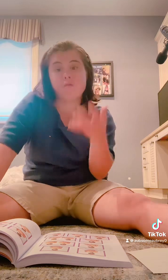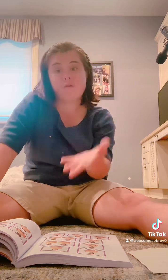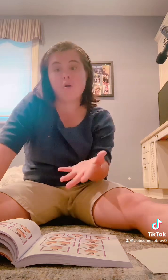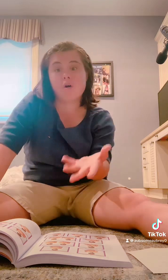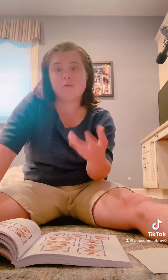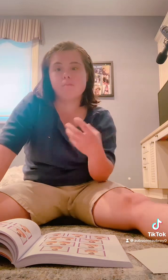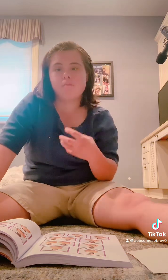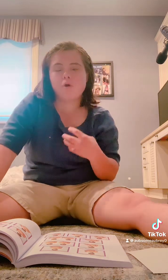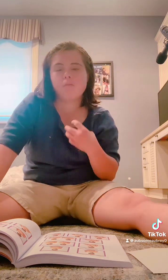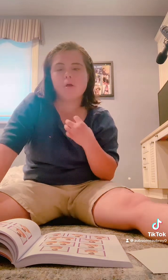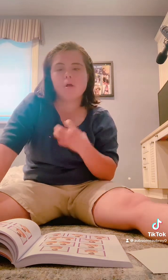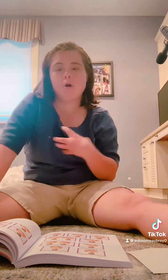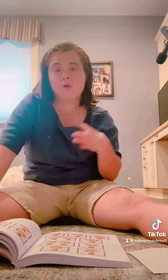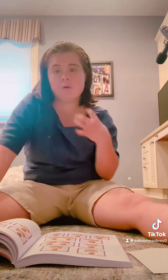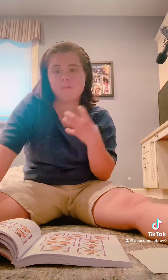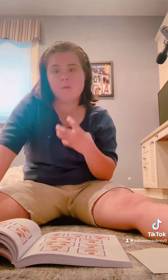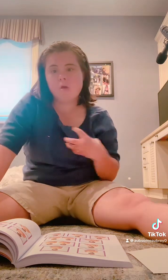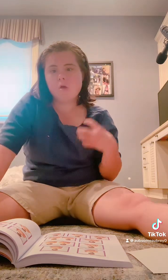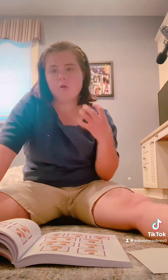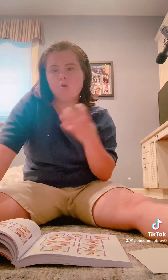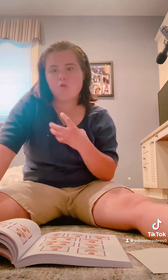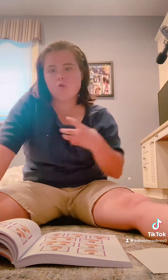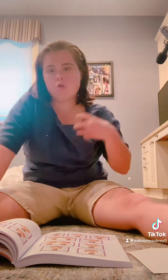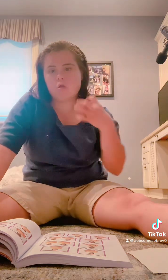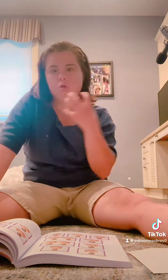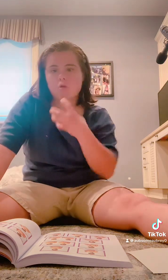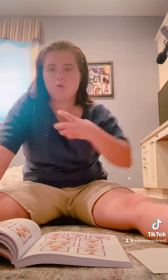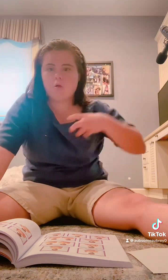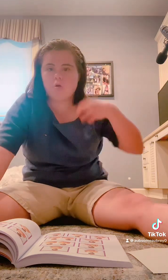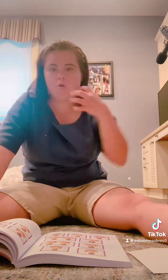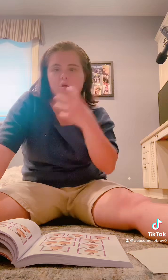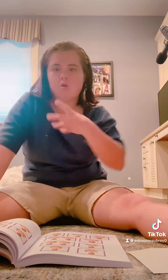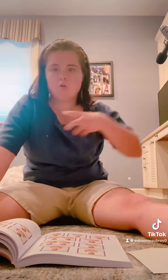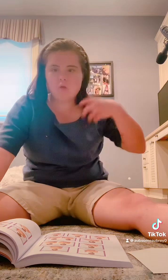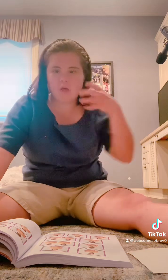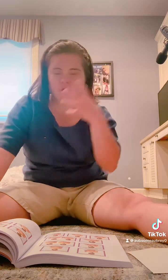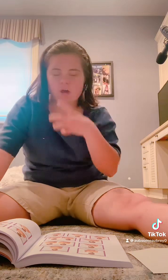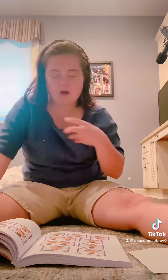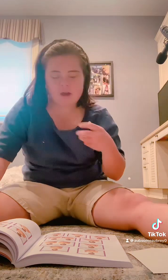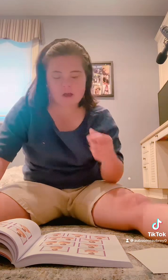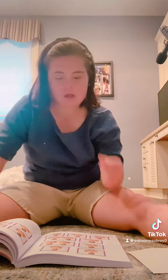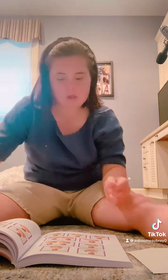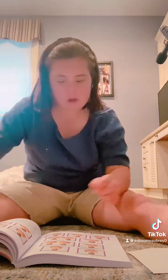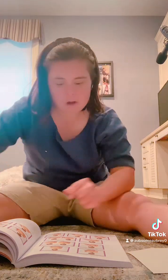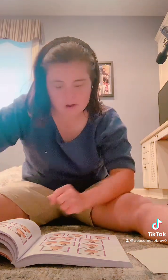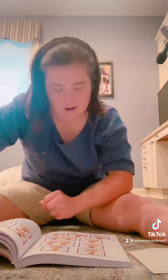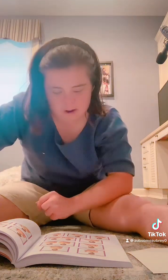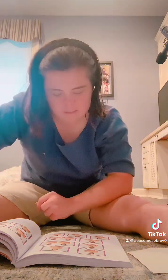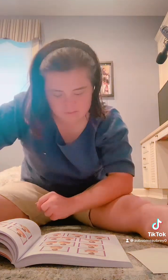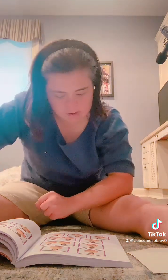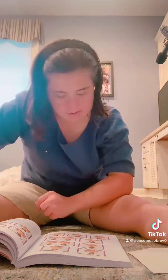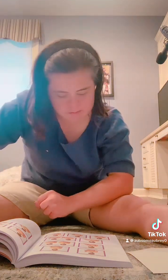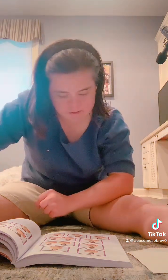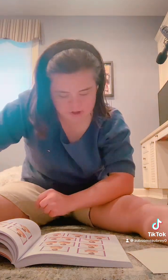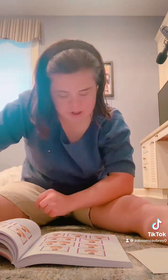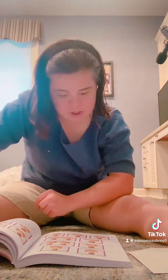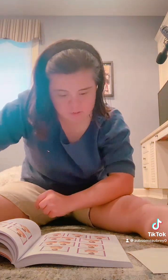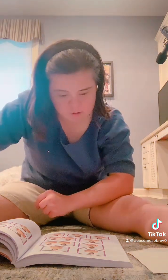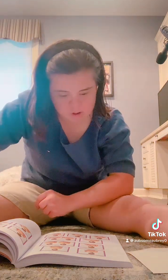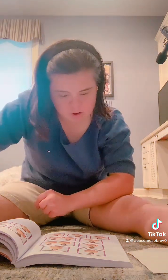feel awesome, probably awesome. Just like that, I guess. But that is a really good